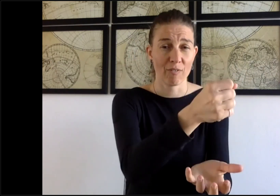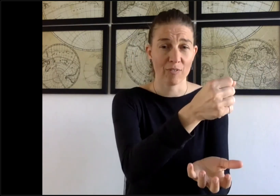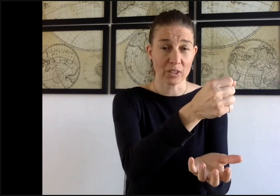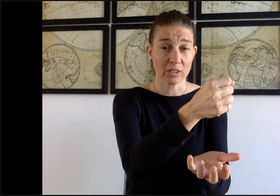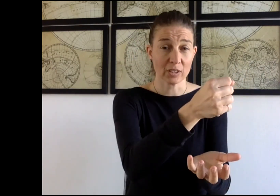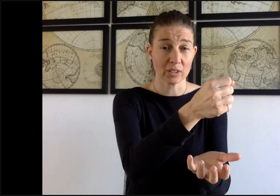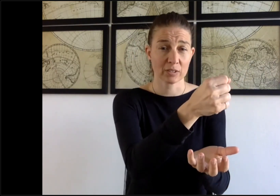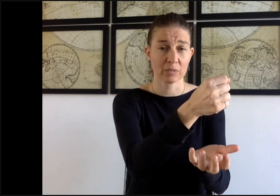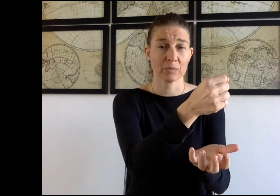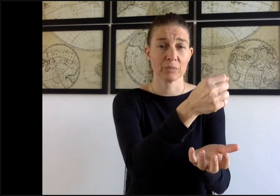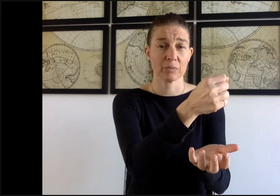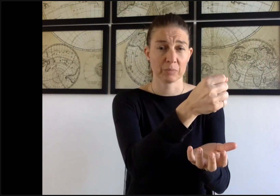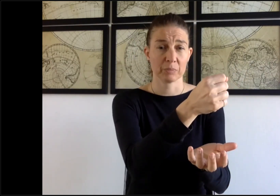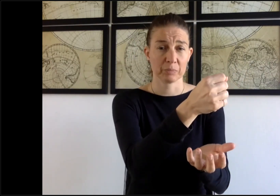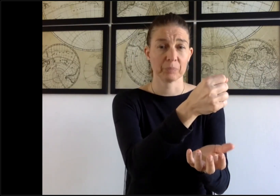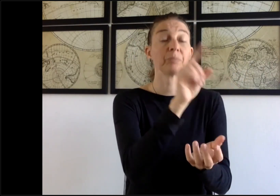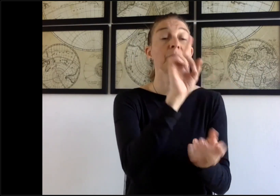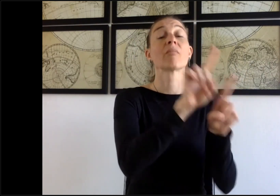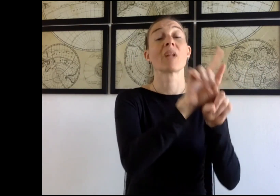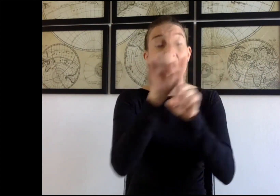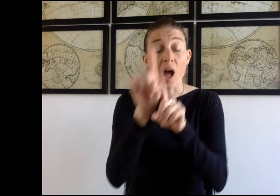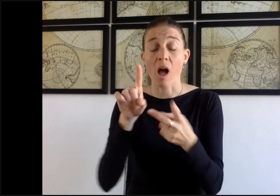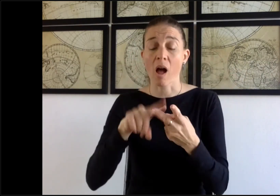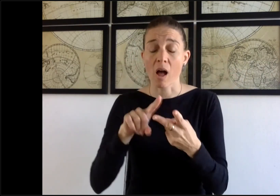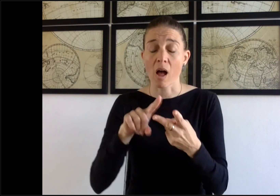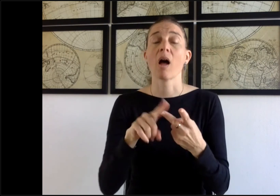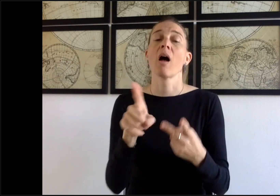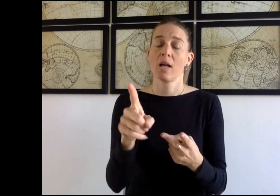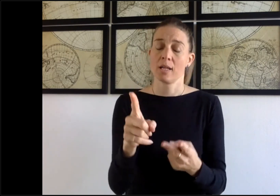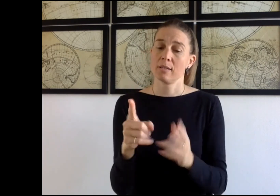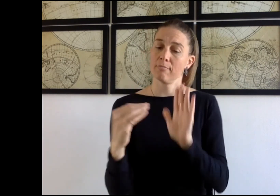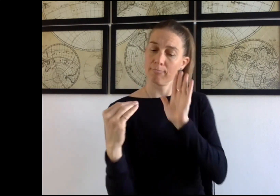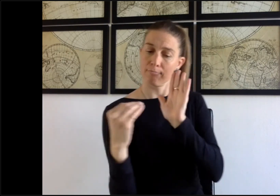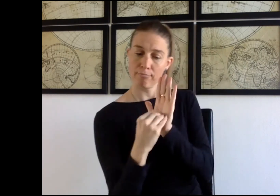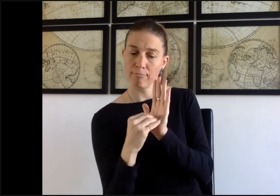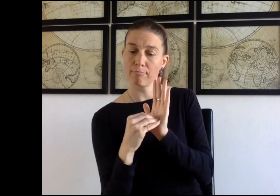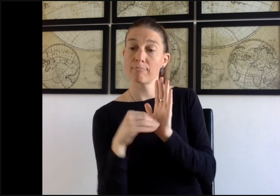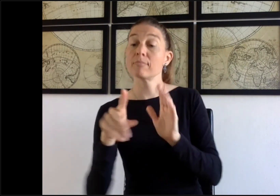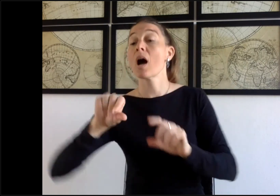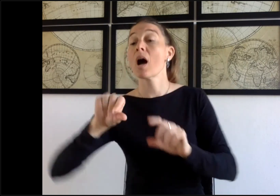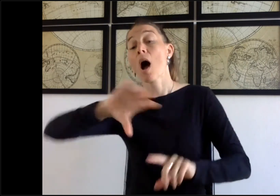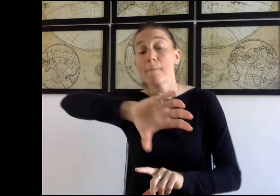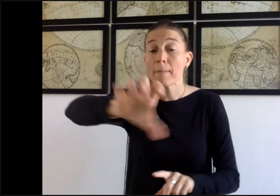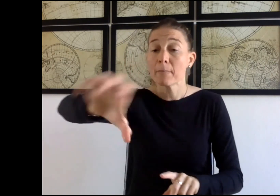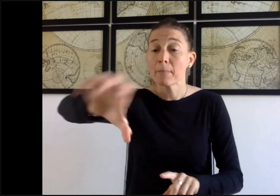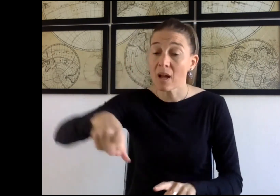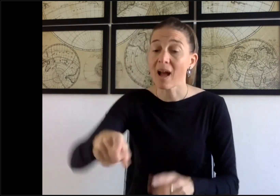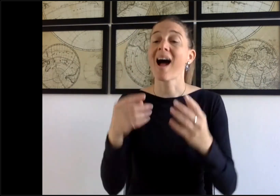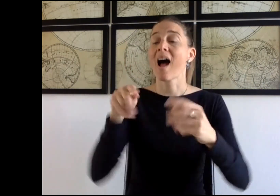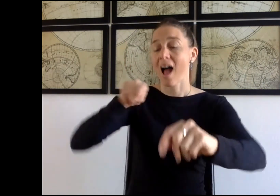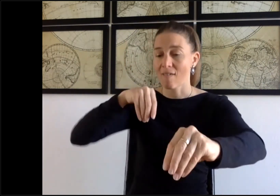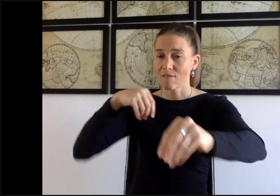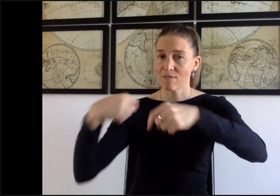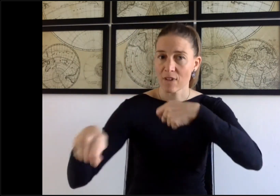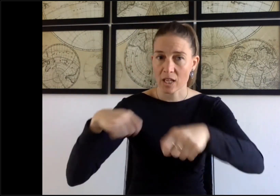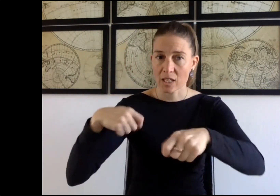adding significant flexibility, allowing member states to rapidly reorient their funds towards